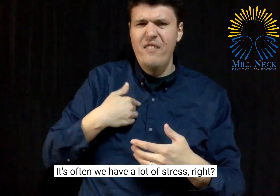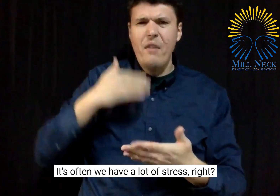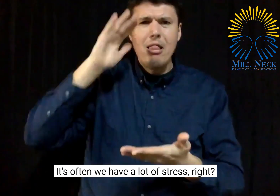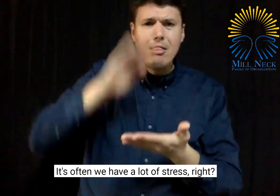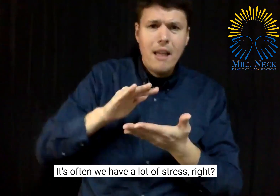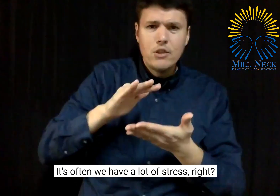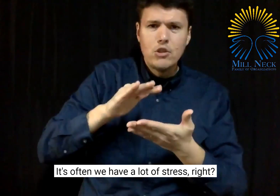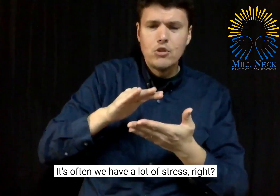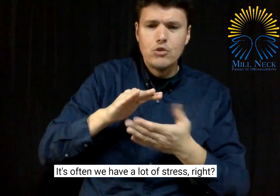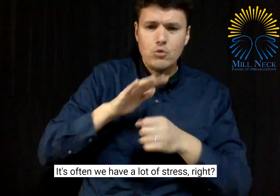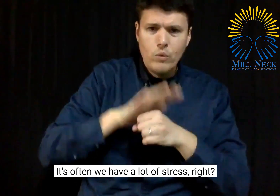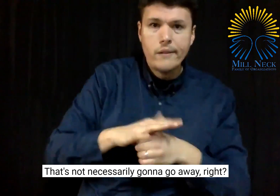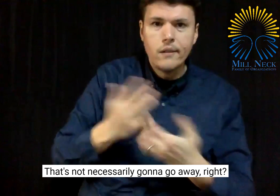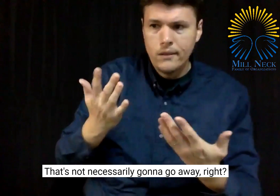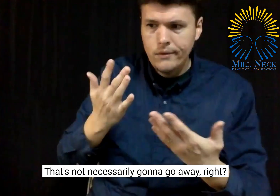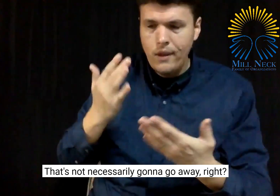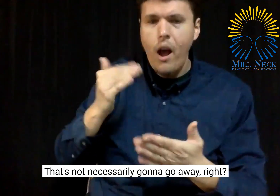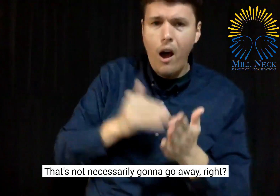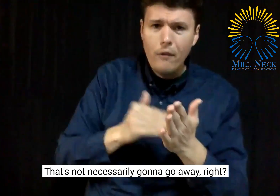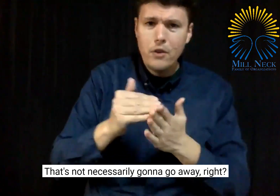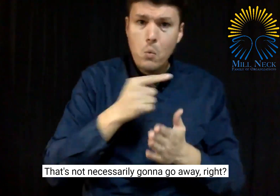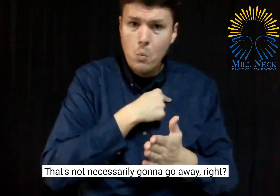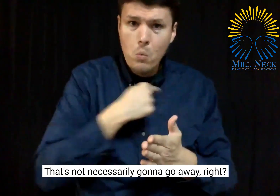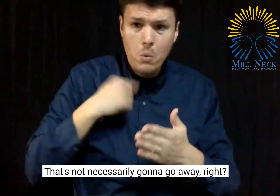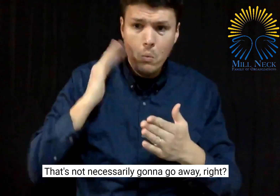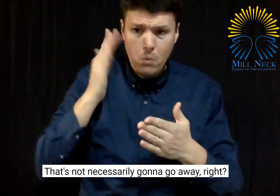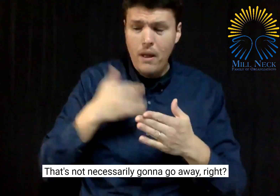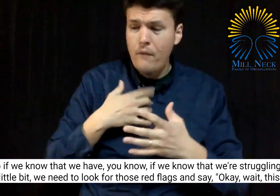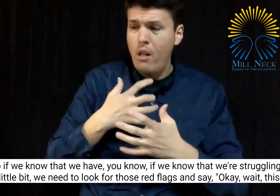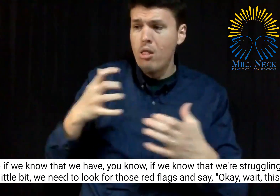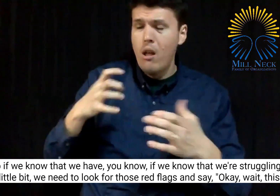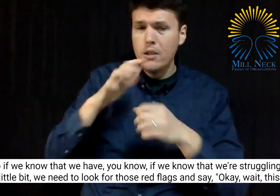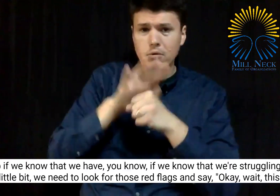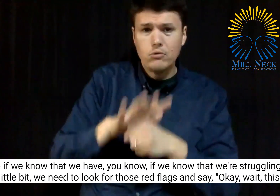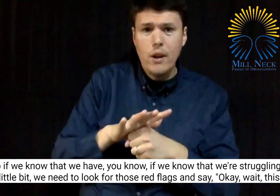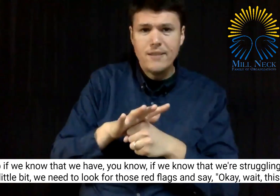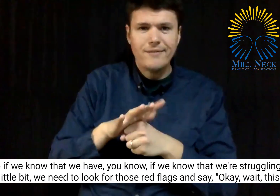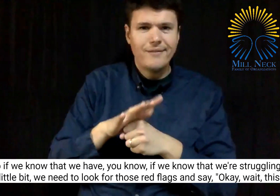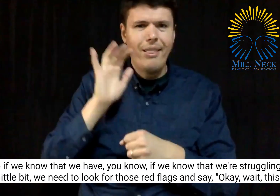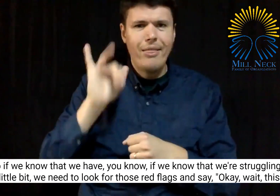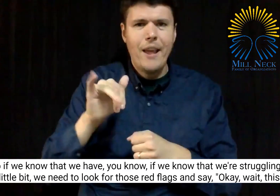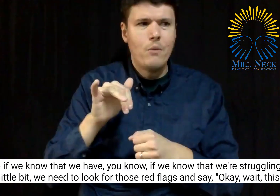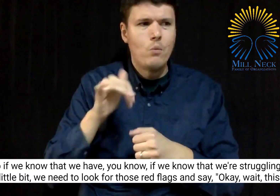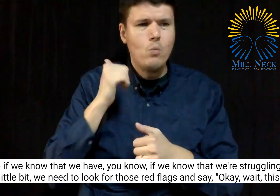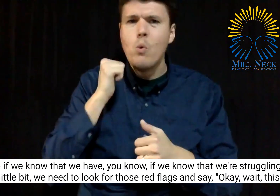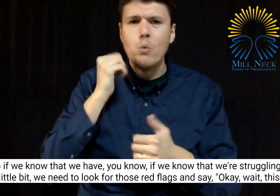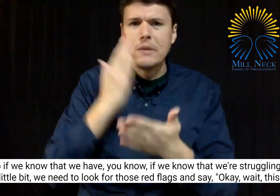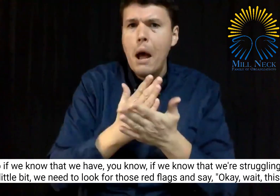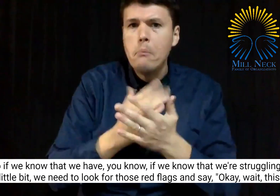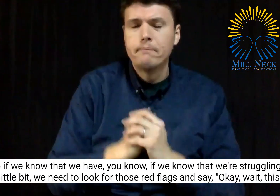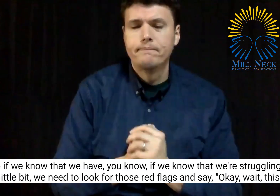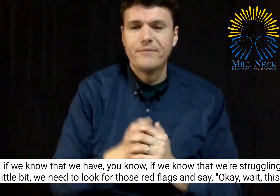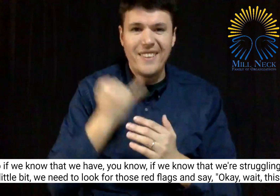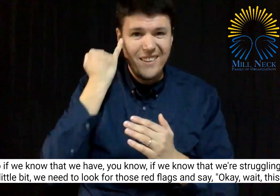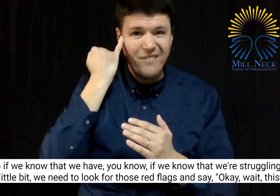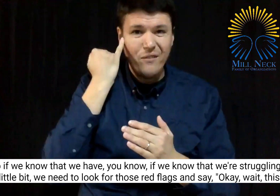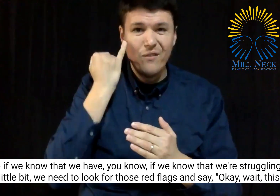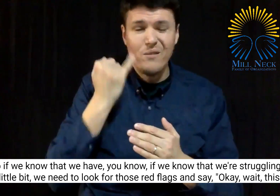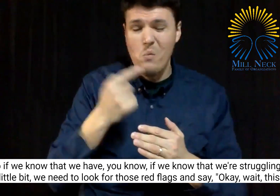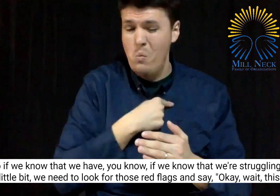we have a lot of stress, right? That's not necessarily going to go away, right? So if we know that we have, if we know that we're struggling a little bit, we need to look for